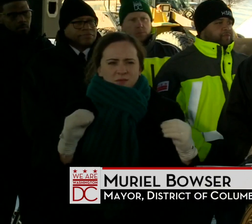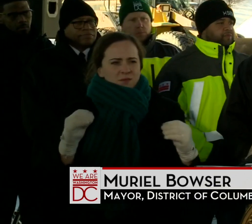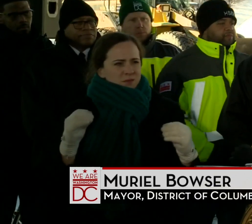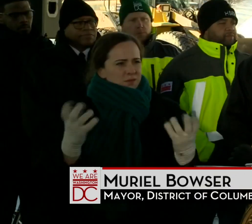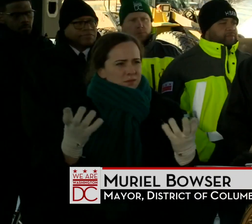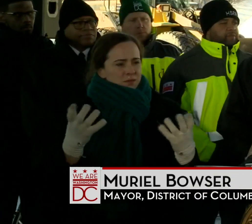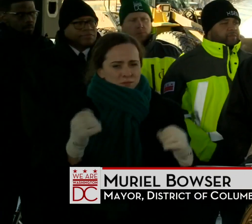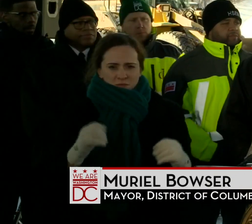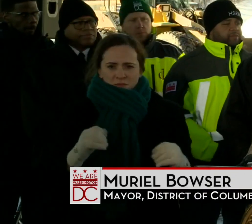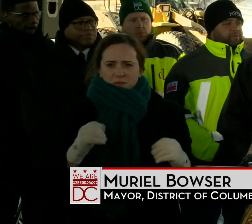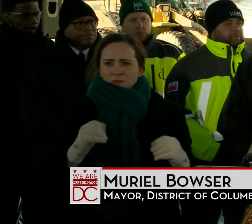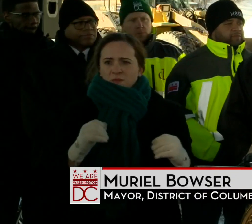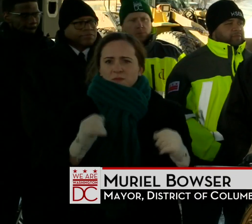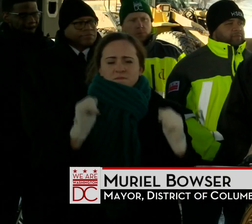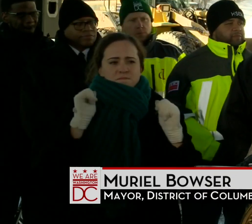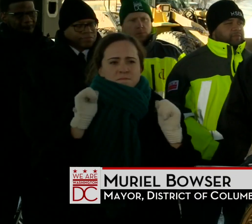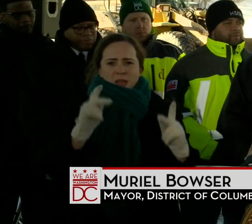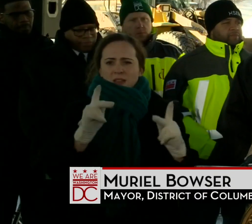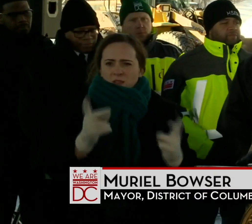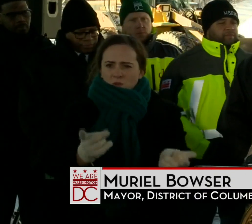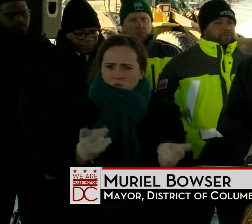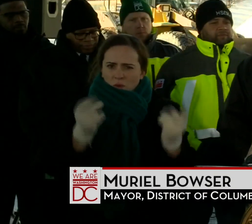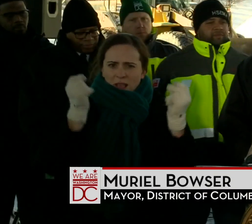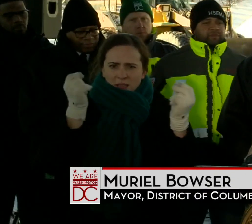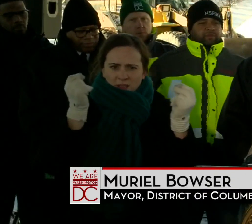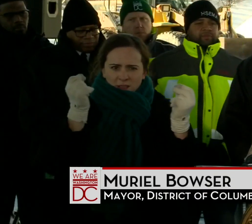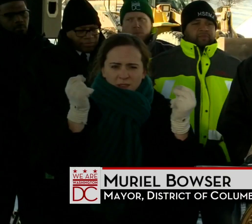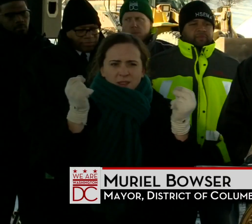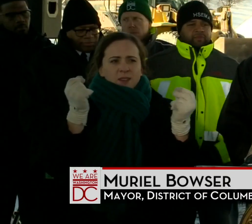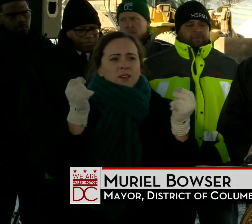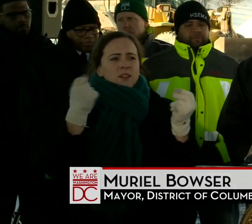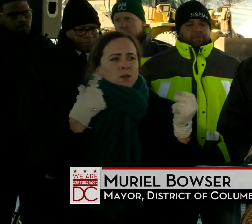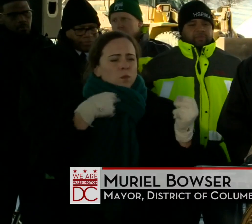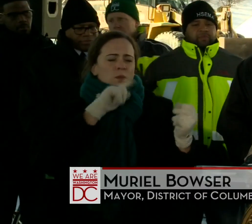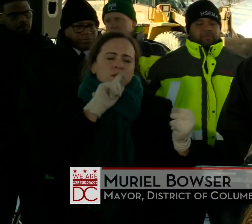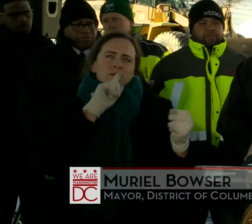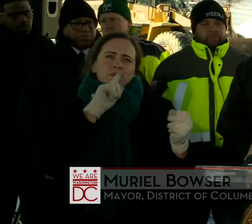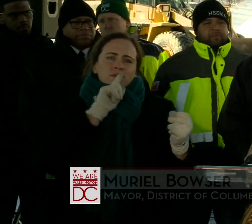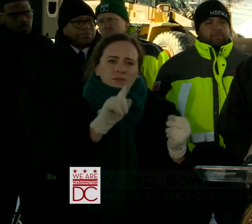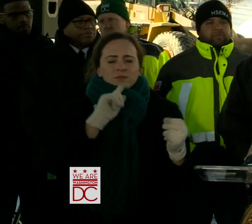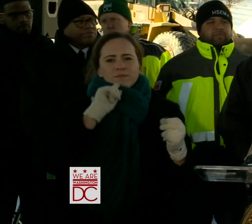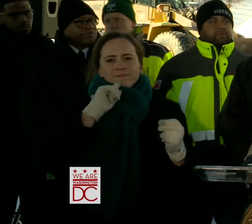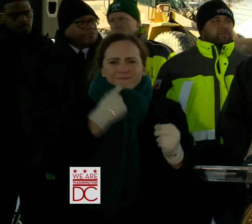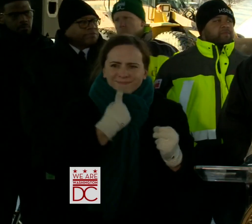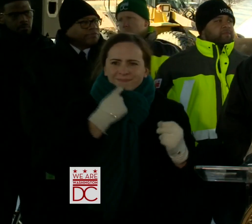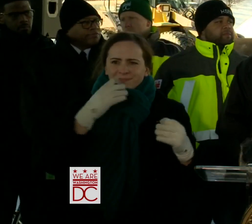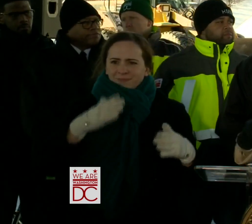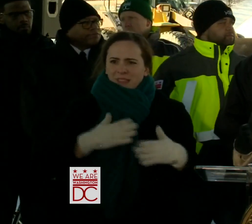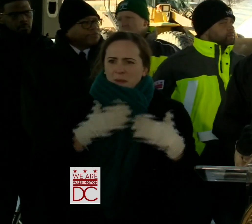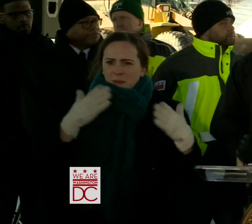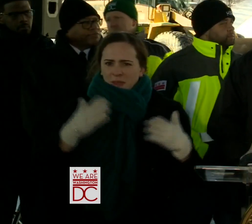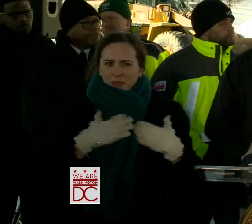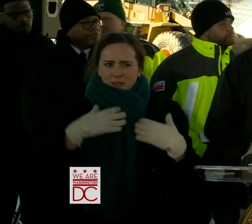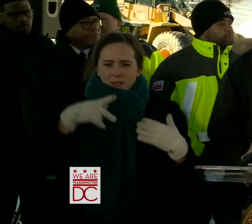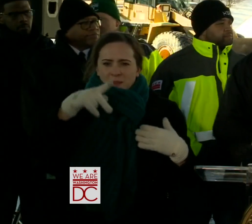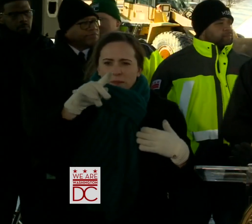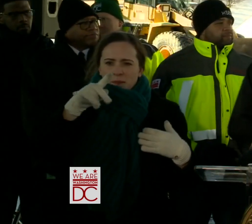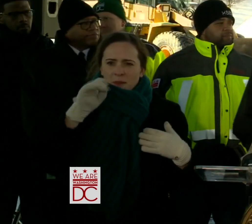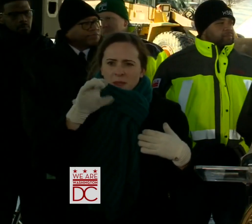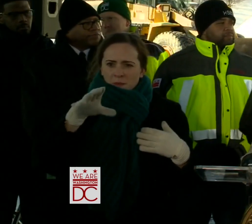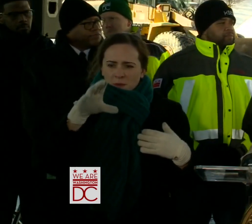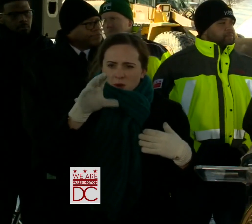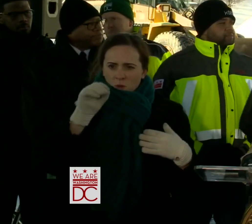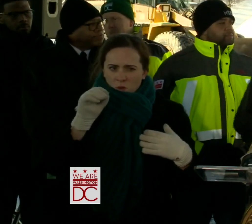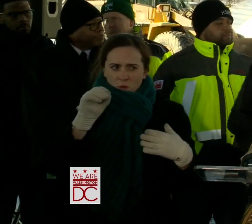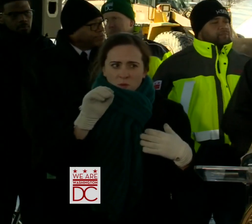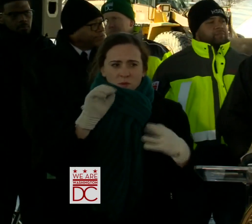both restored pretty quickly. So we're very happy about that. Pepco was very